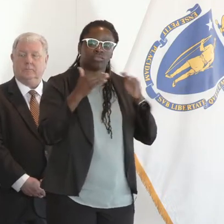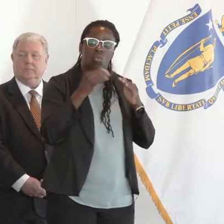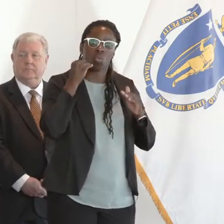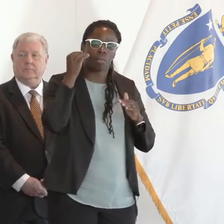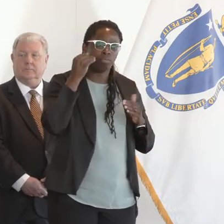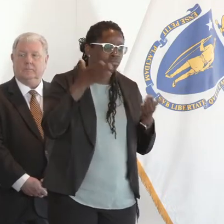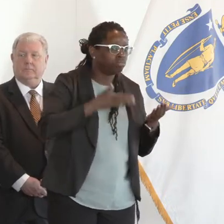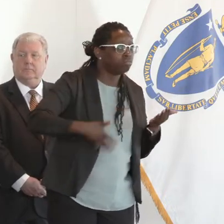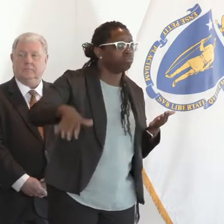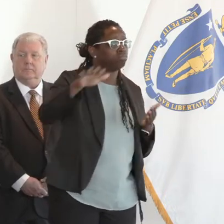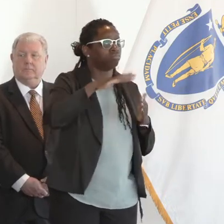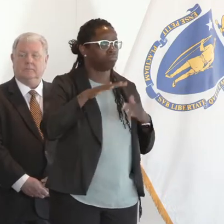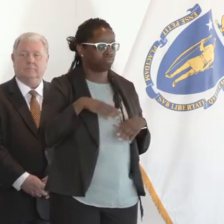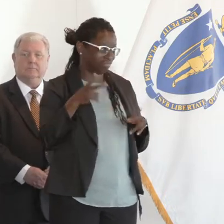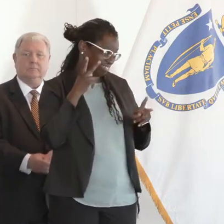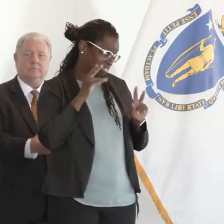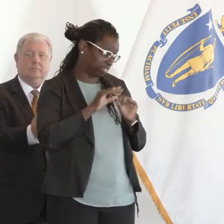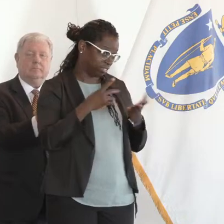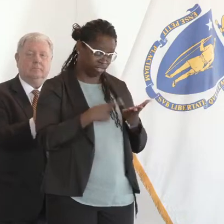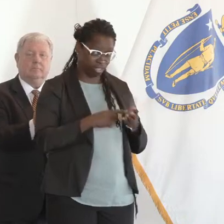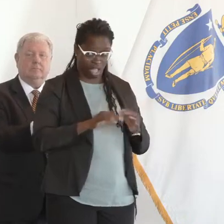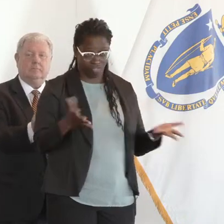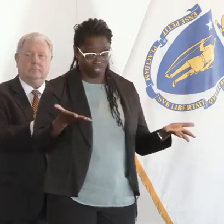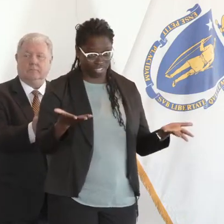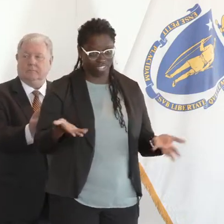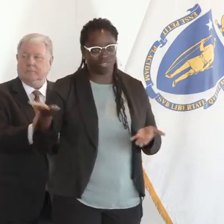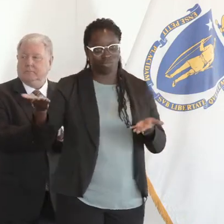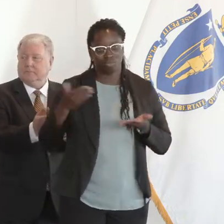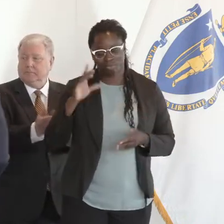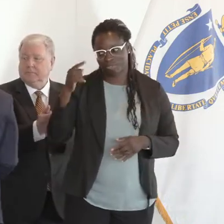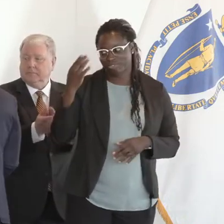themselves. Please welcome Mayor Wu.